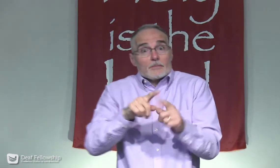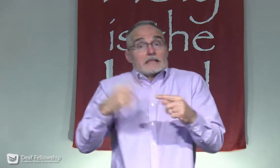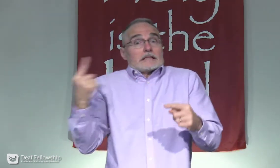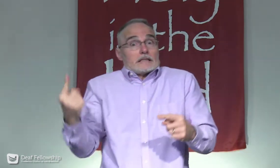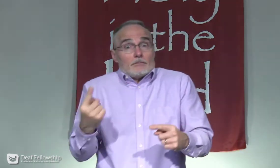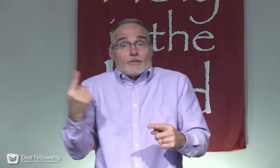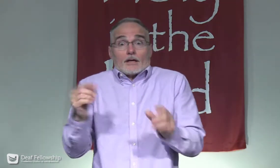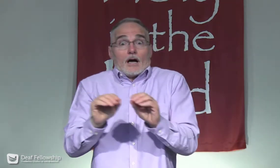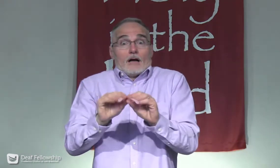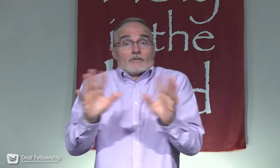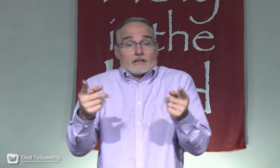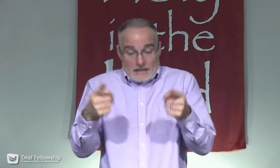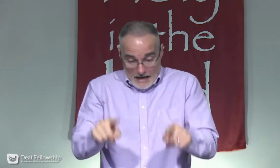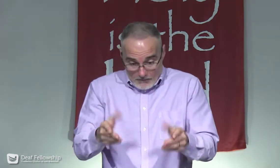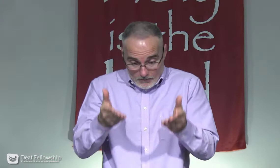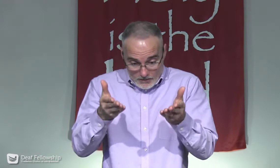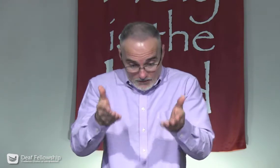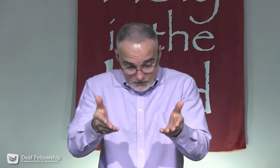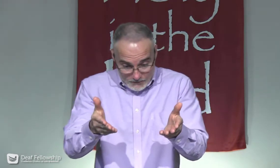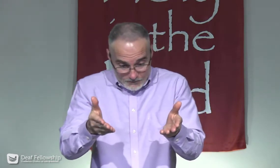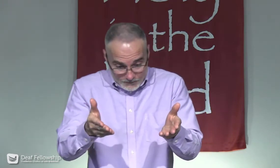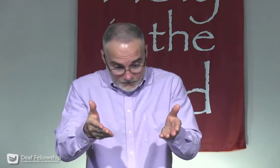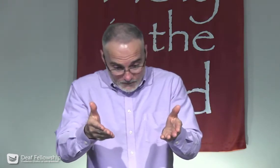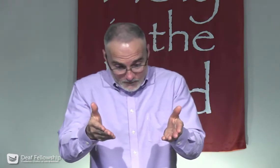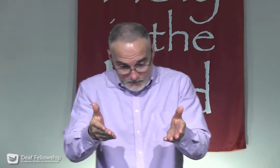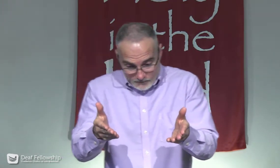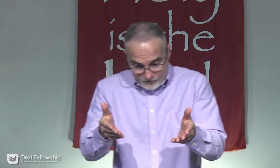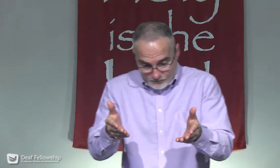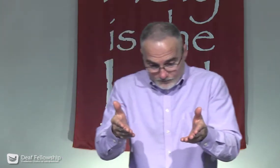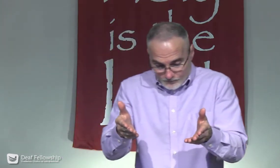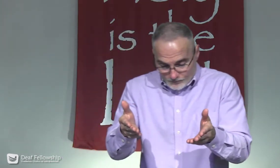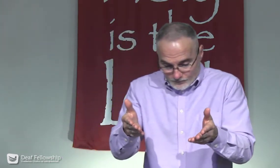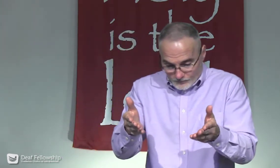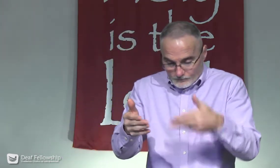Again, we don't know exactly what it was, but obviously something happened there.